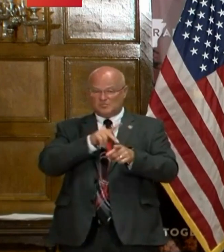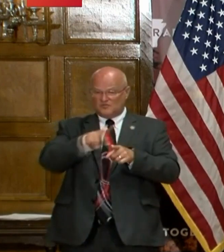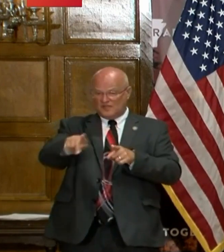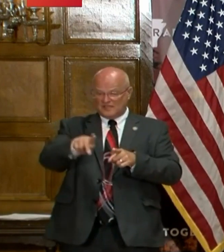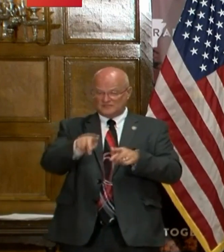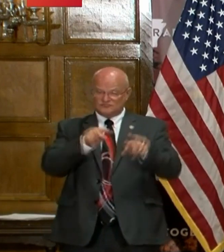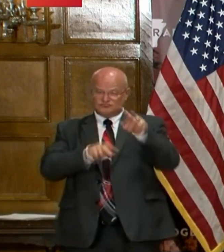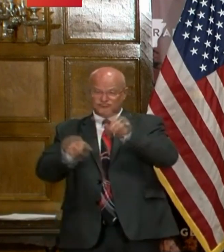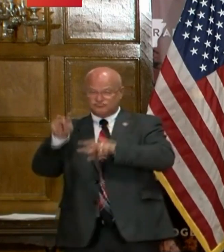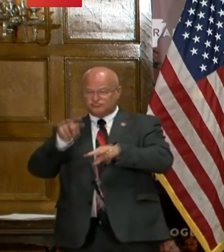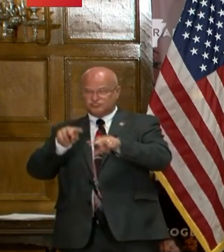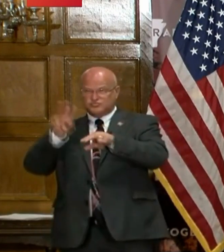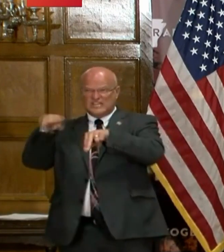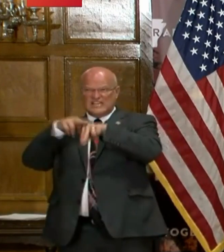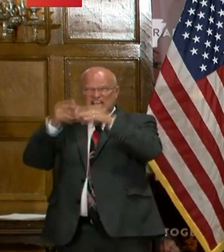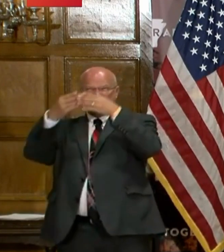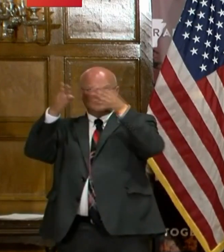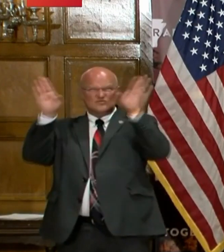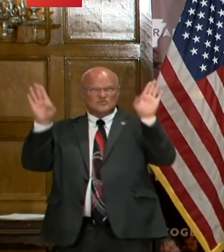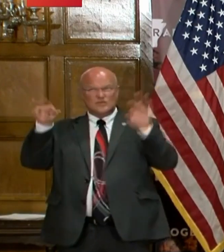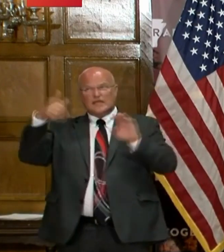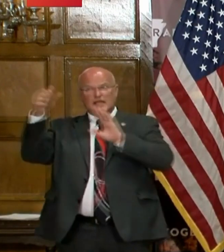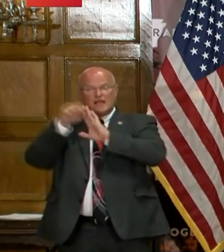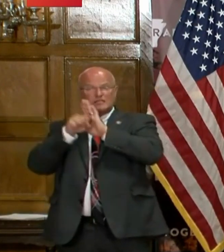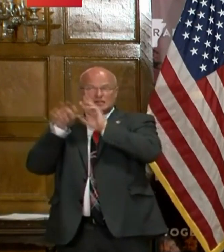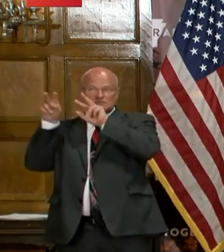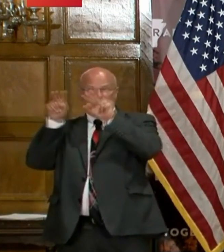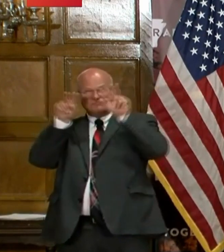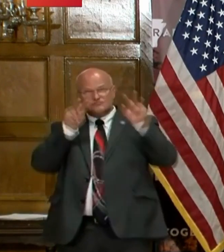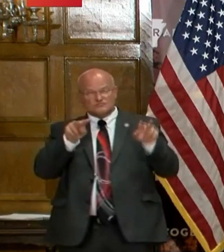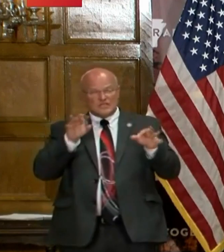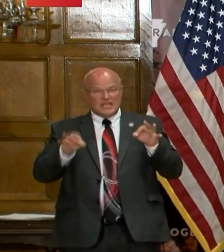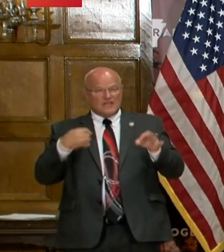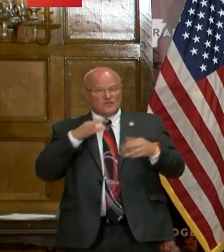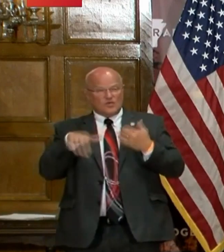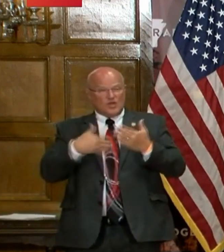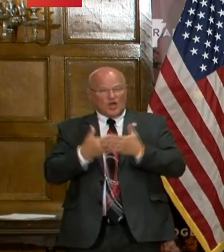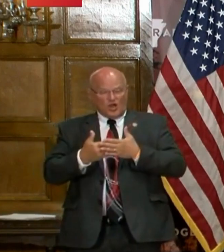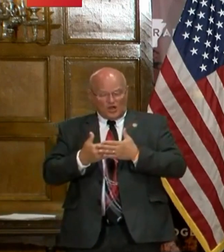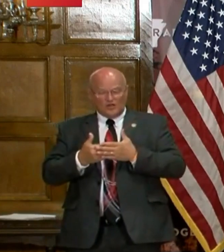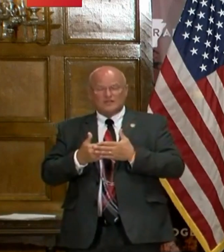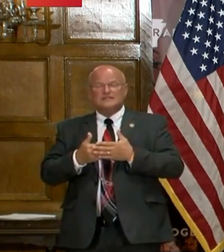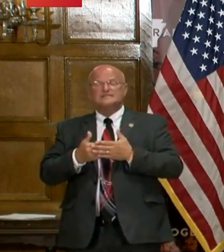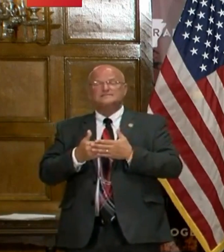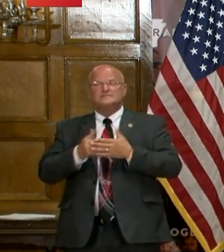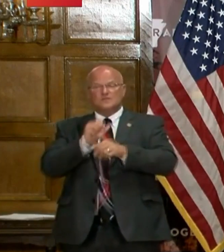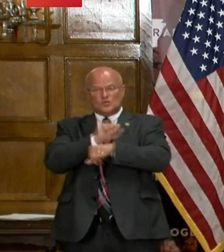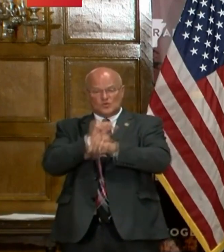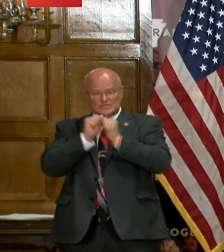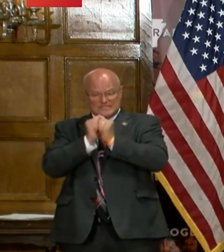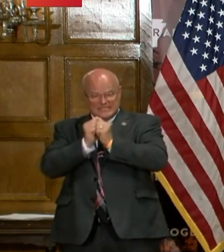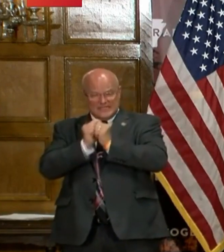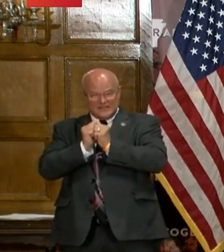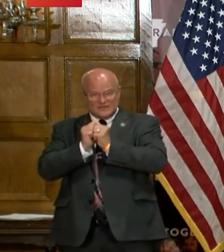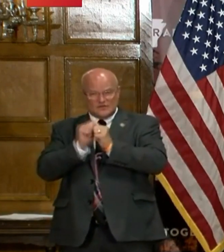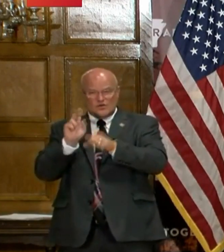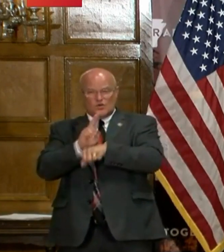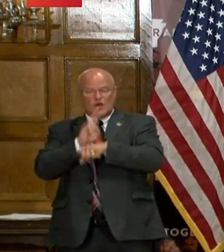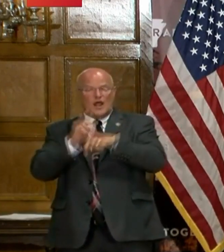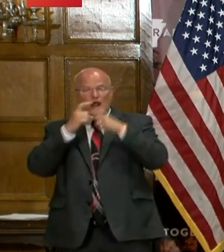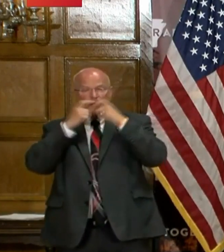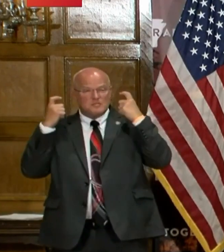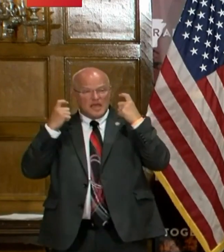have observed nationally and other states, that if we all mitigate, if we all wear our mask, if